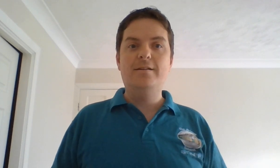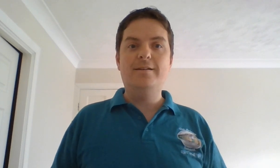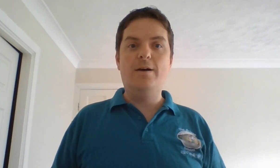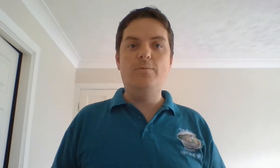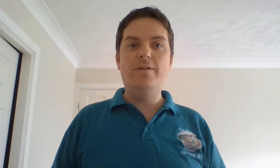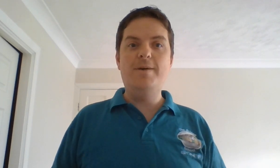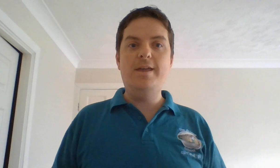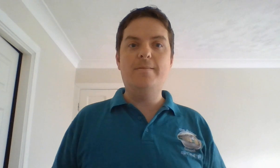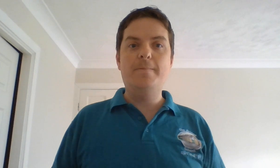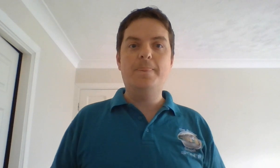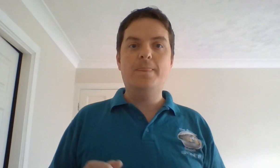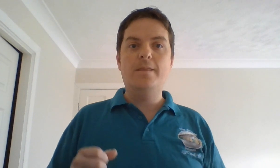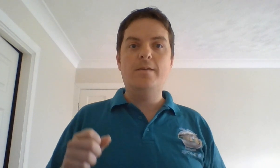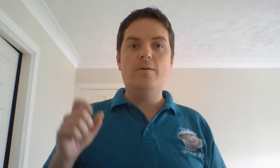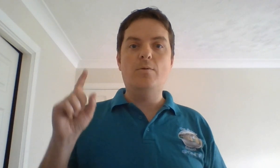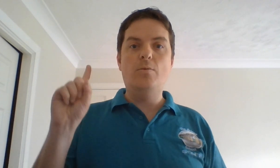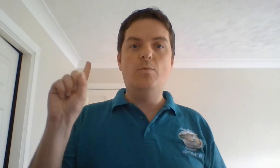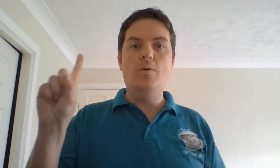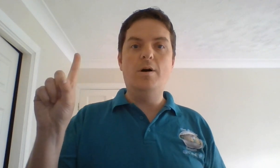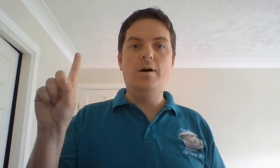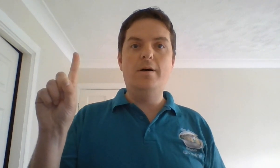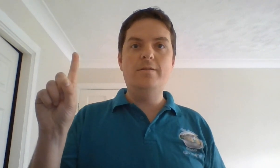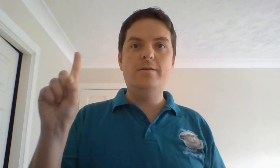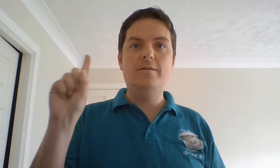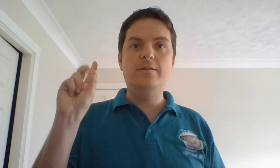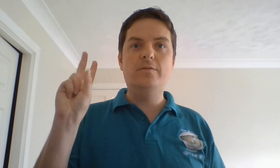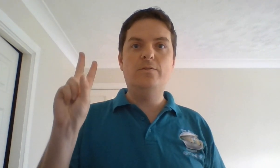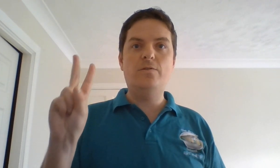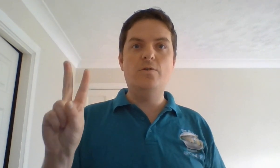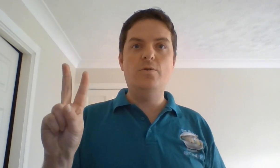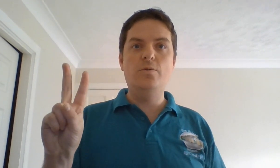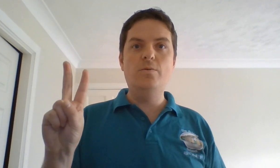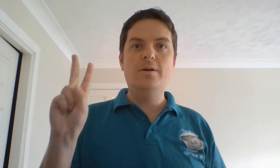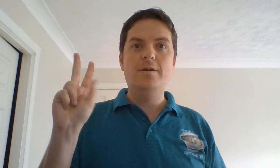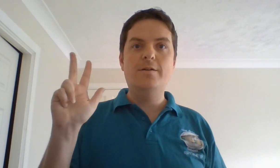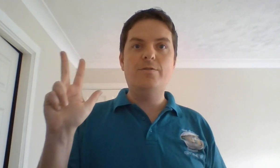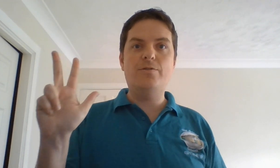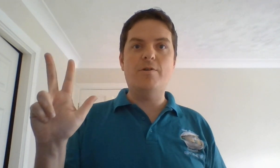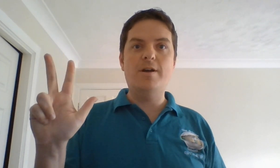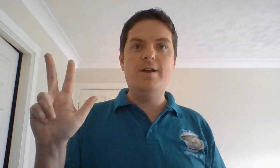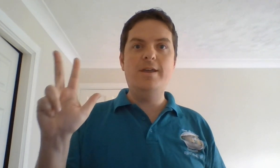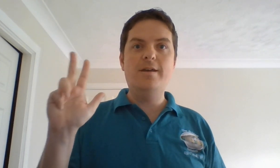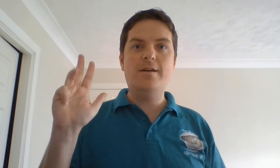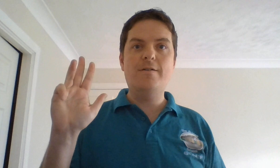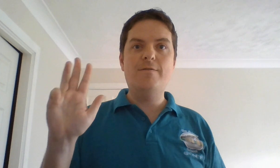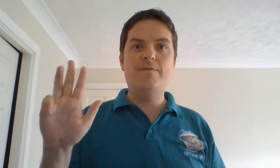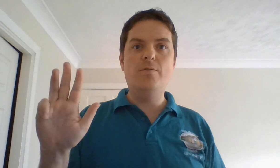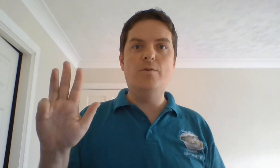Count with me. One, two, three, four,